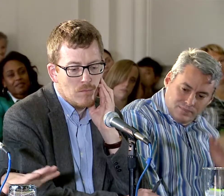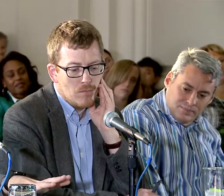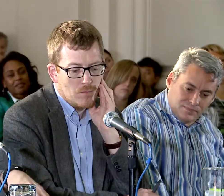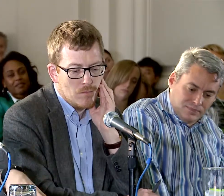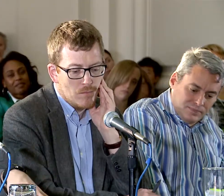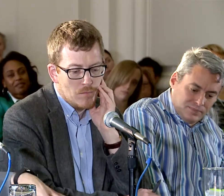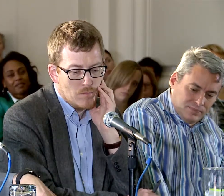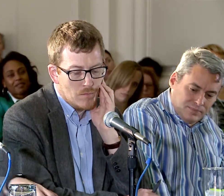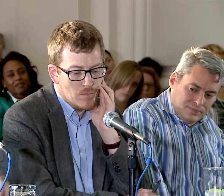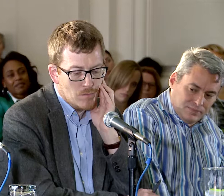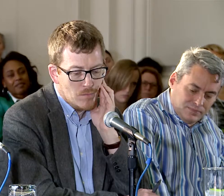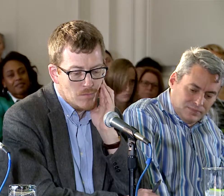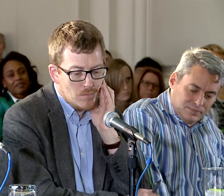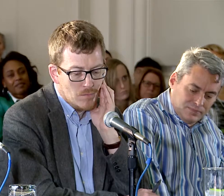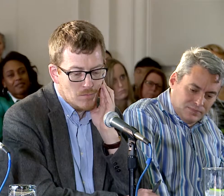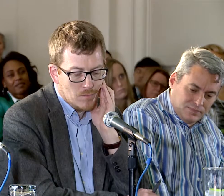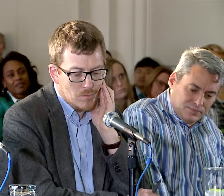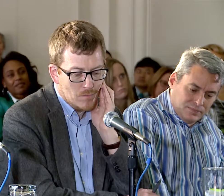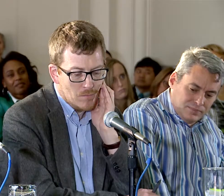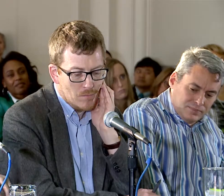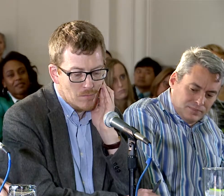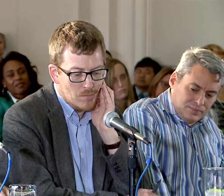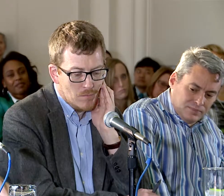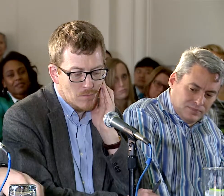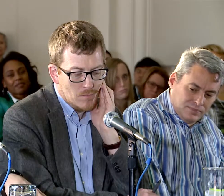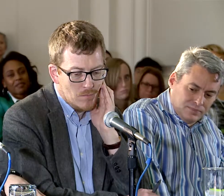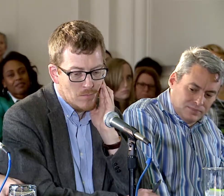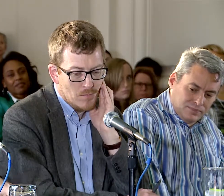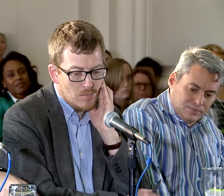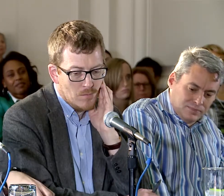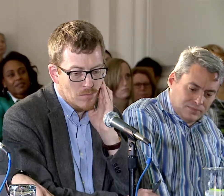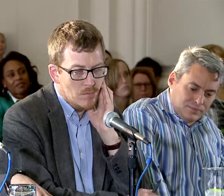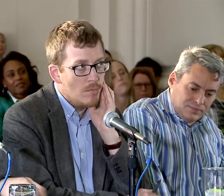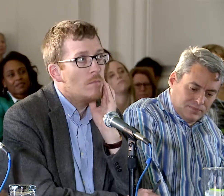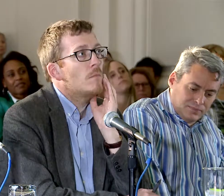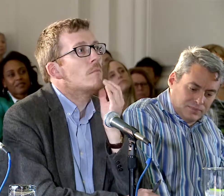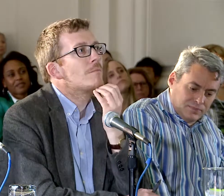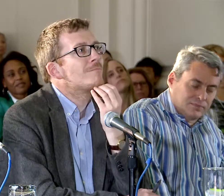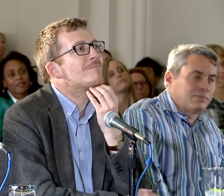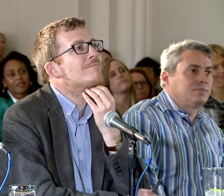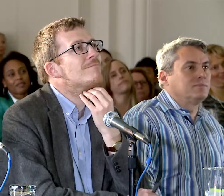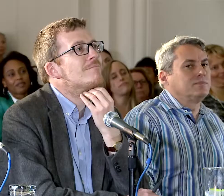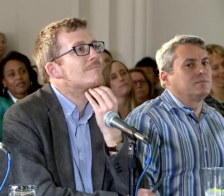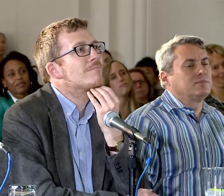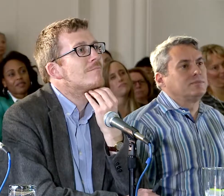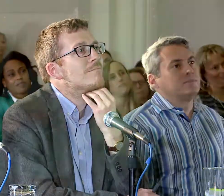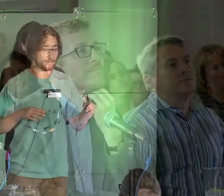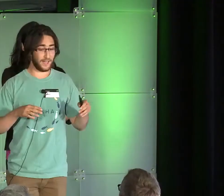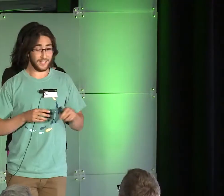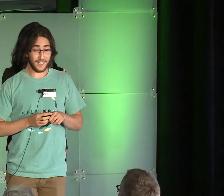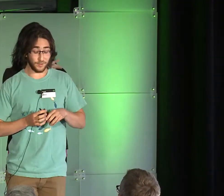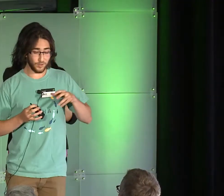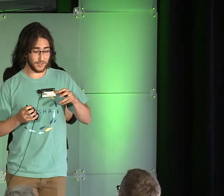very idea was proposed 2014. What makes you different? What makes you better? Yeah, so there's other people doing black